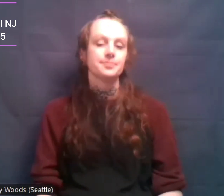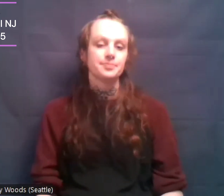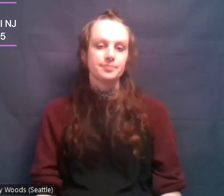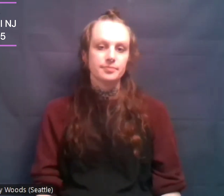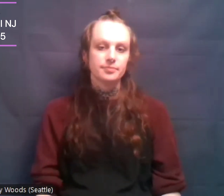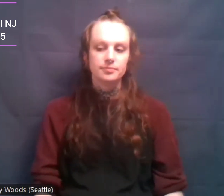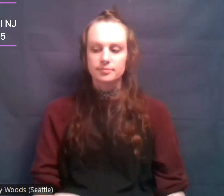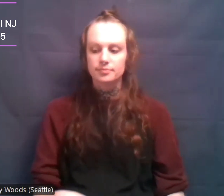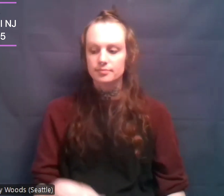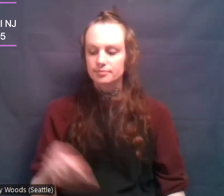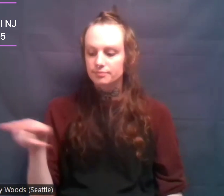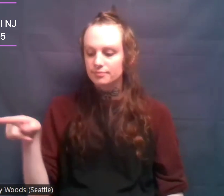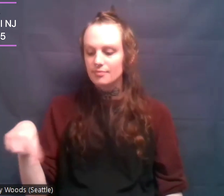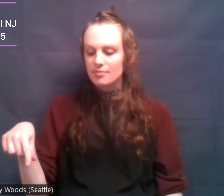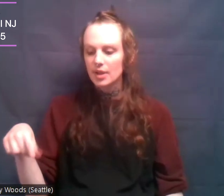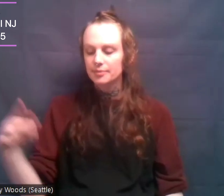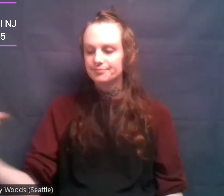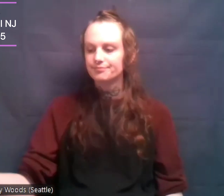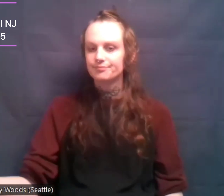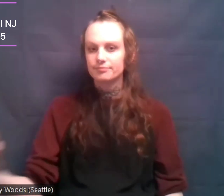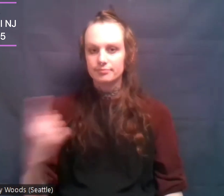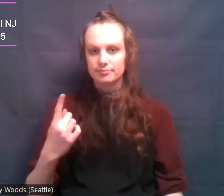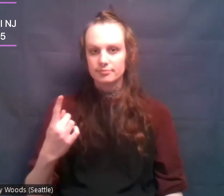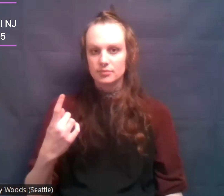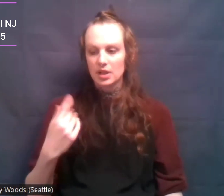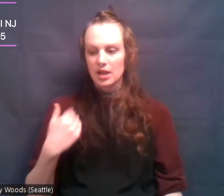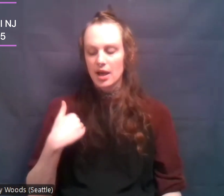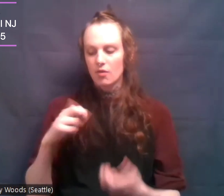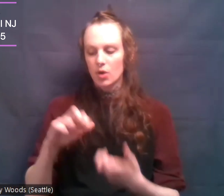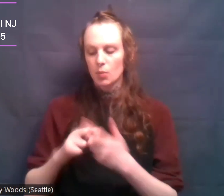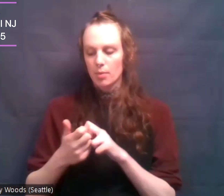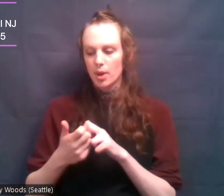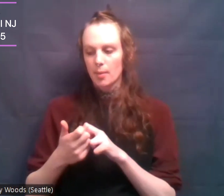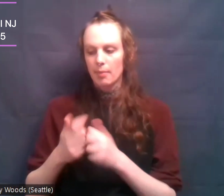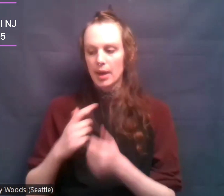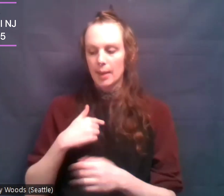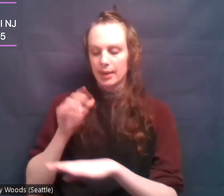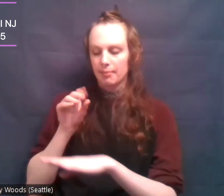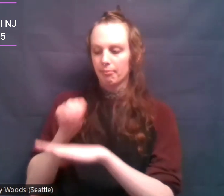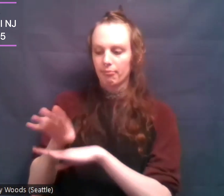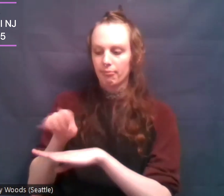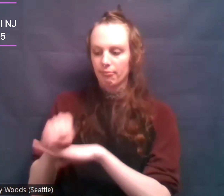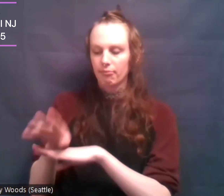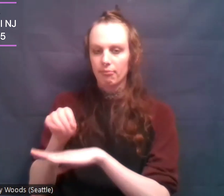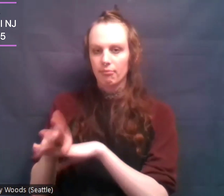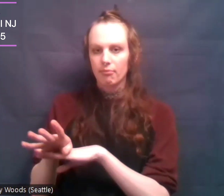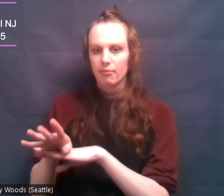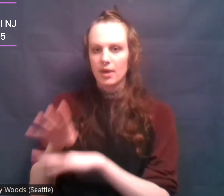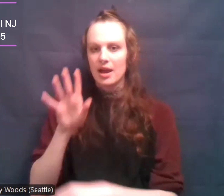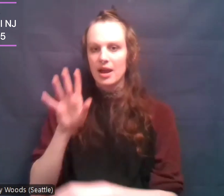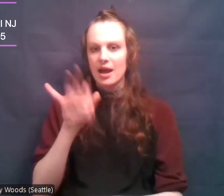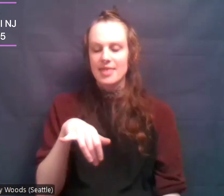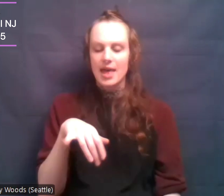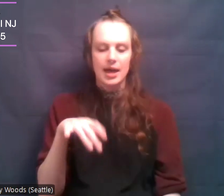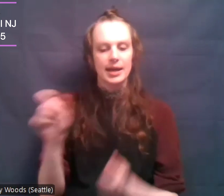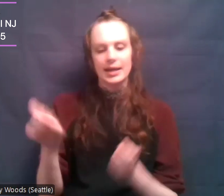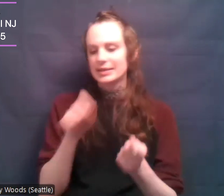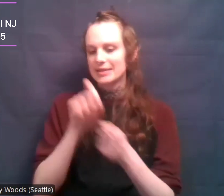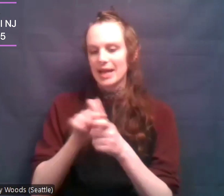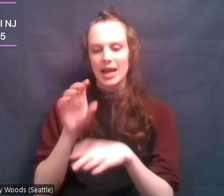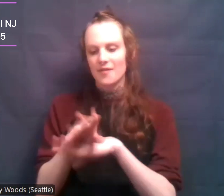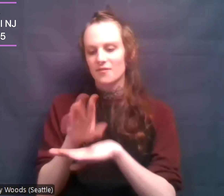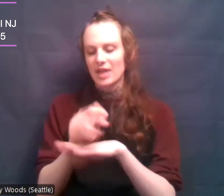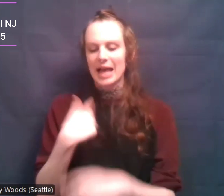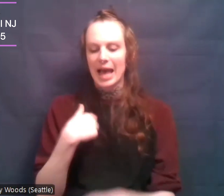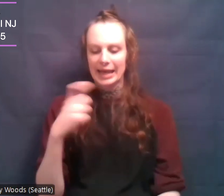would come to me with a problem, and I would give them advice, and it would be the exact advice that I needed to hear, because